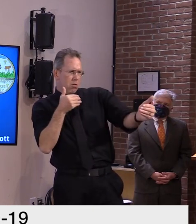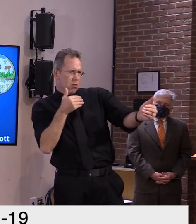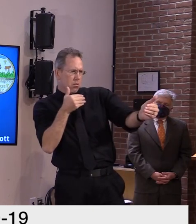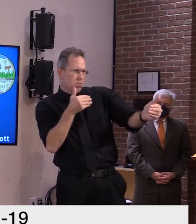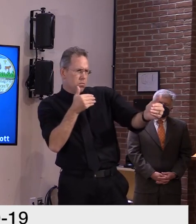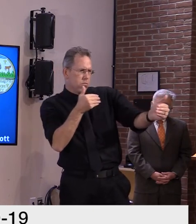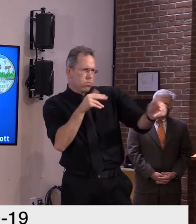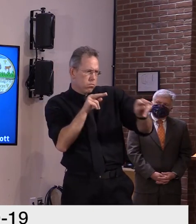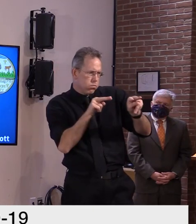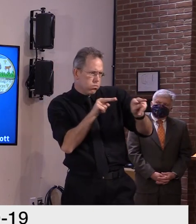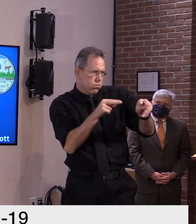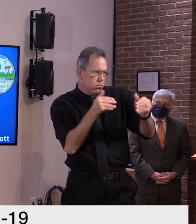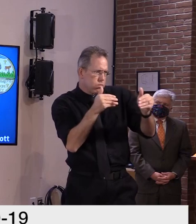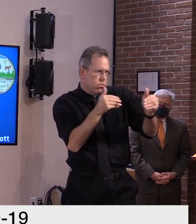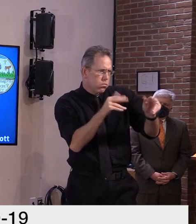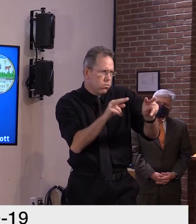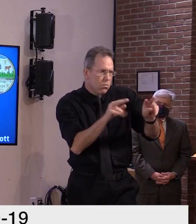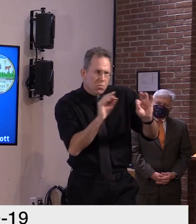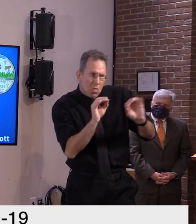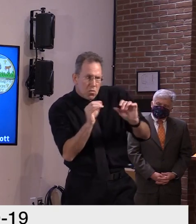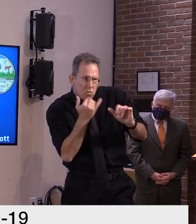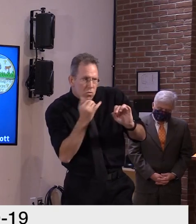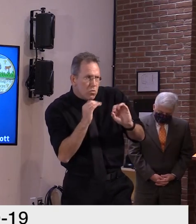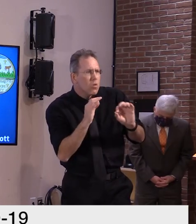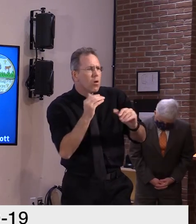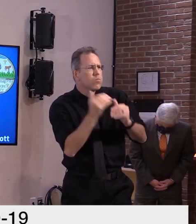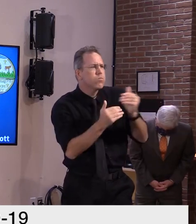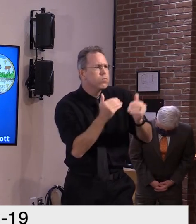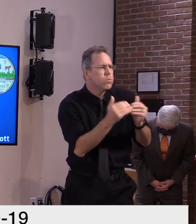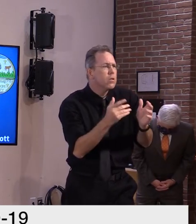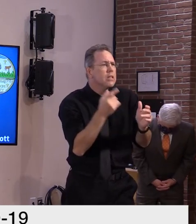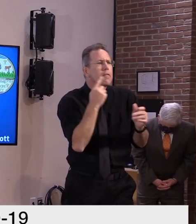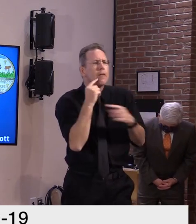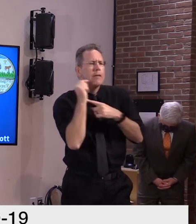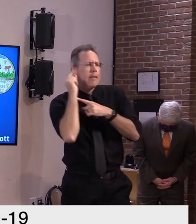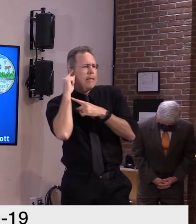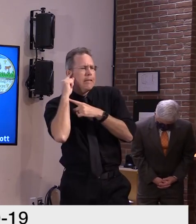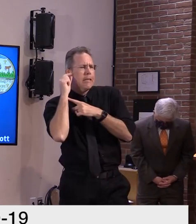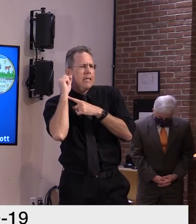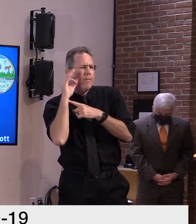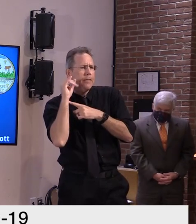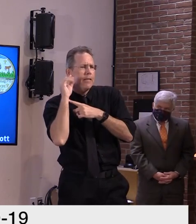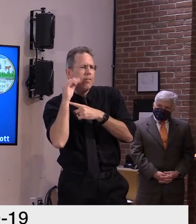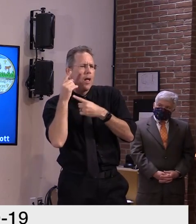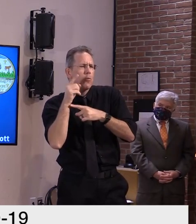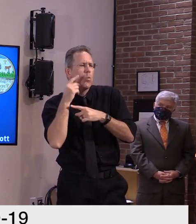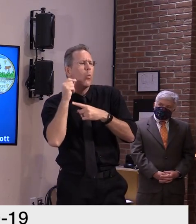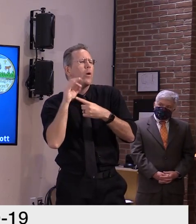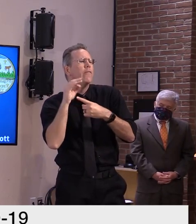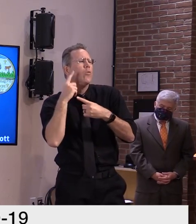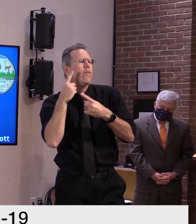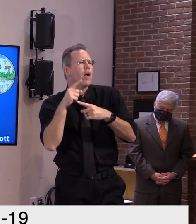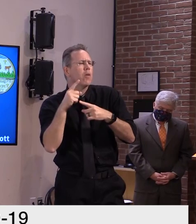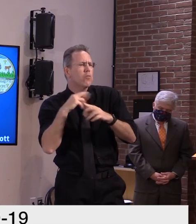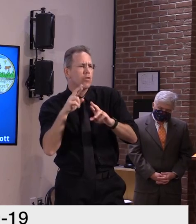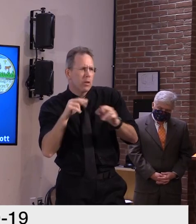than it's been in the past, but I think passes the it's reasonable test to most observers.